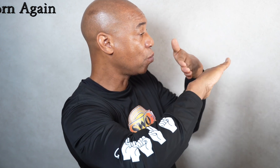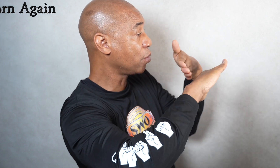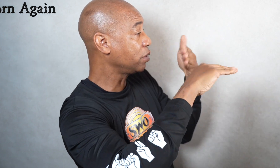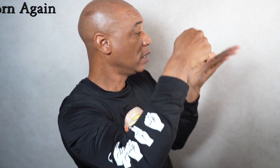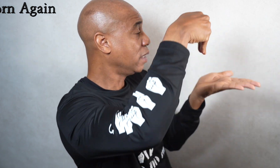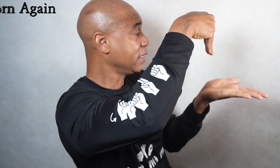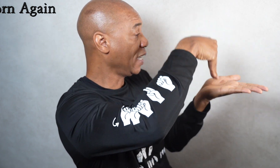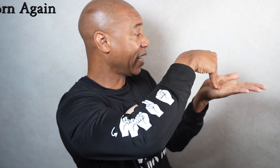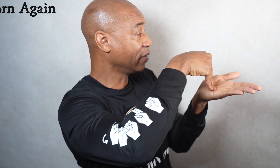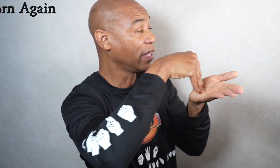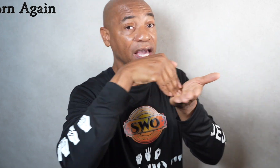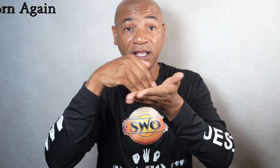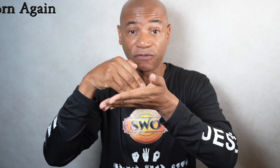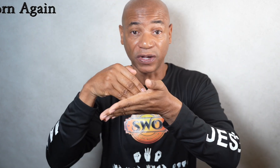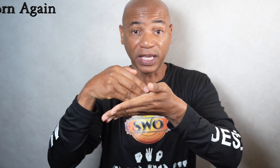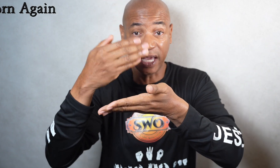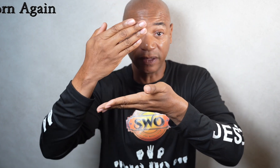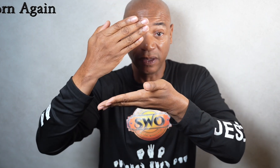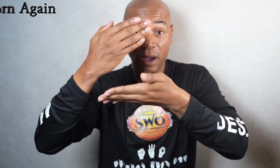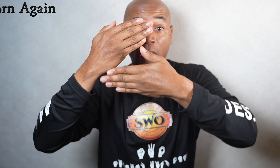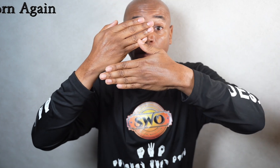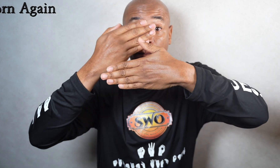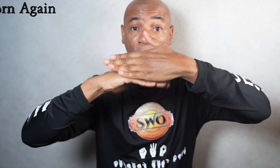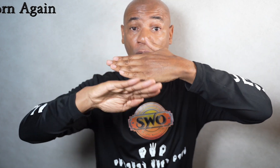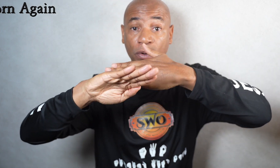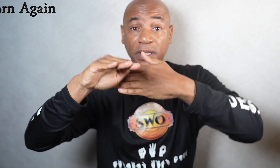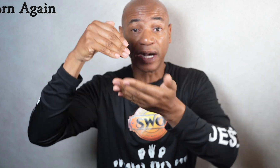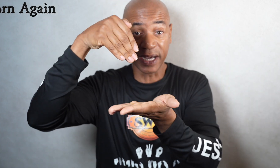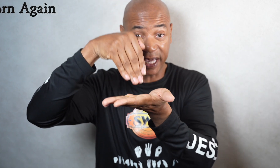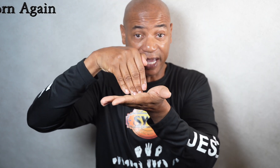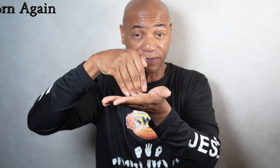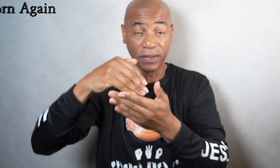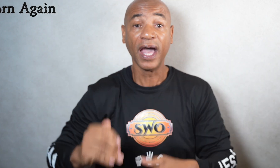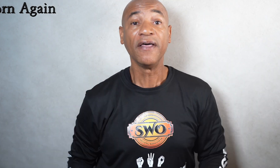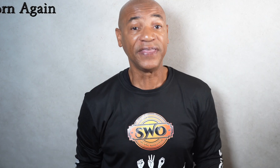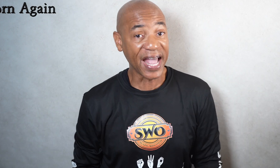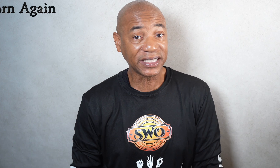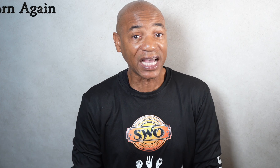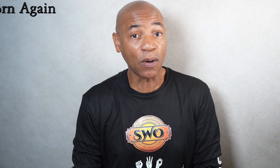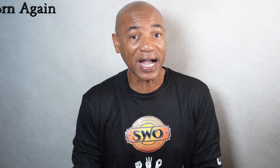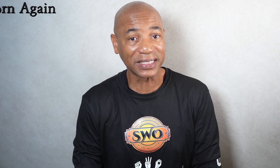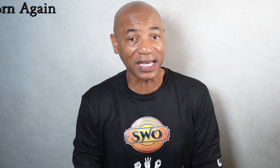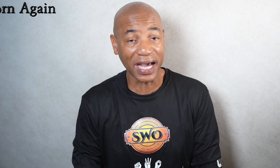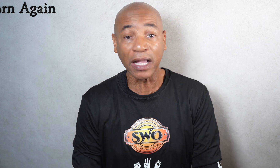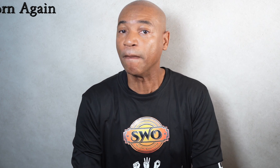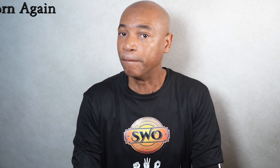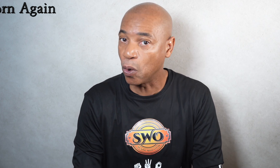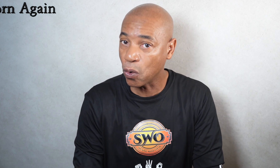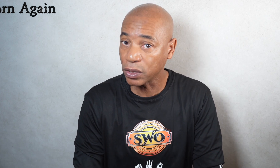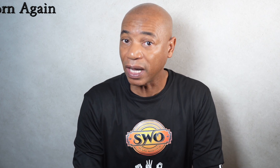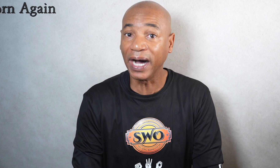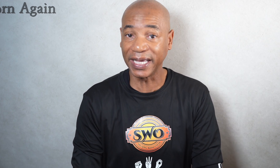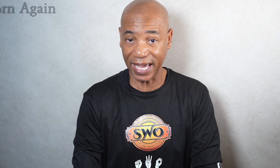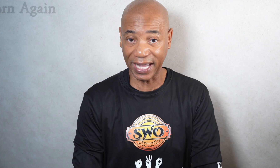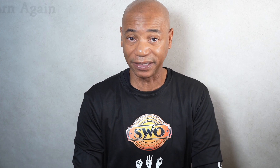Born again. And the front again. Born again. That is how I sign born again.